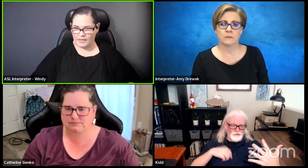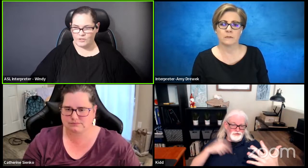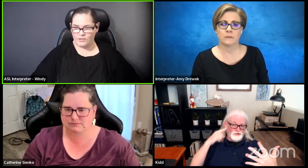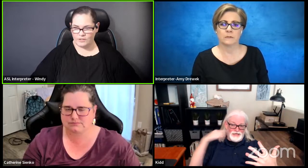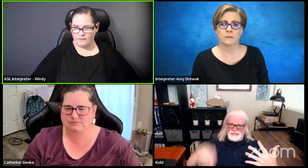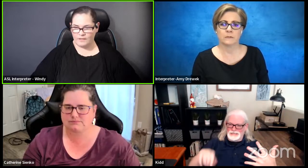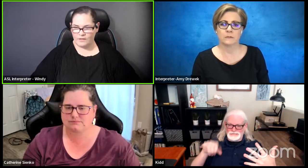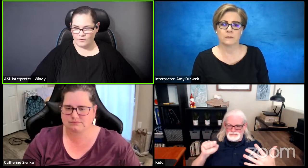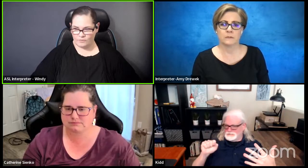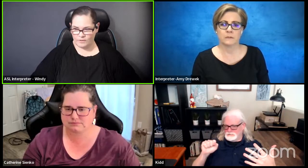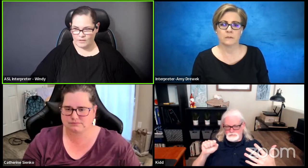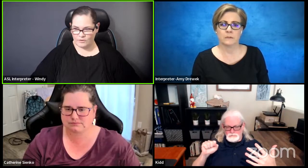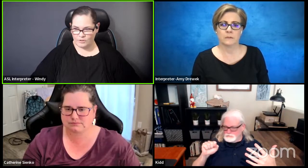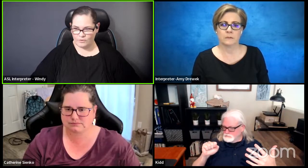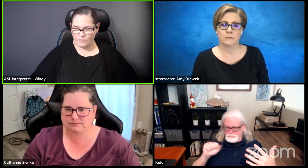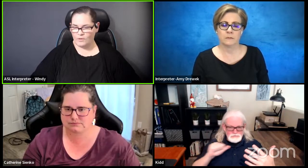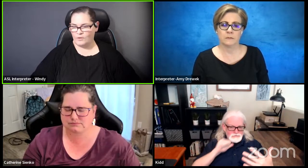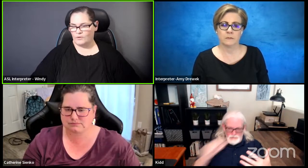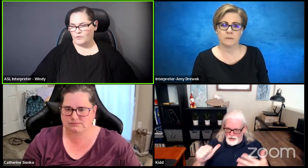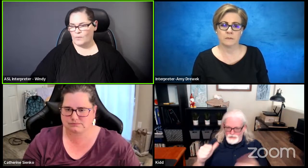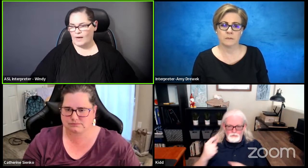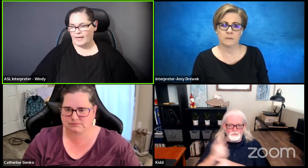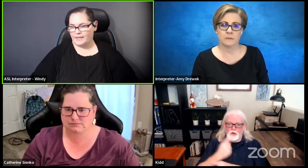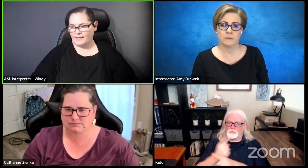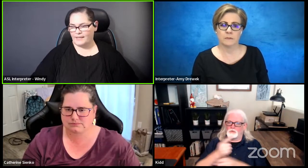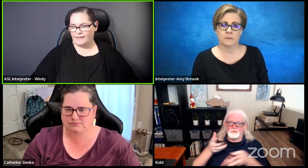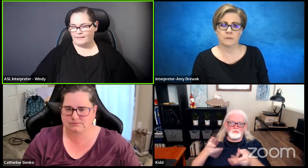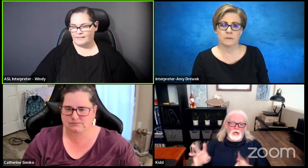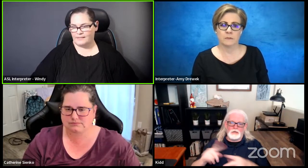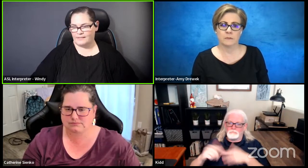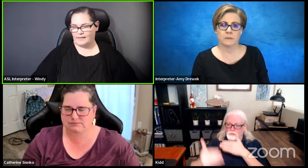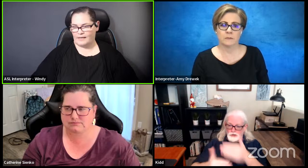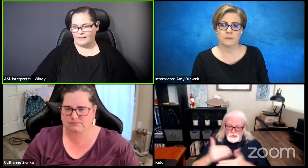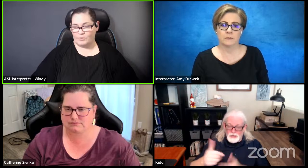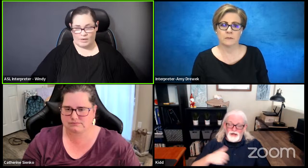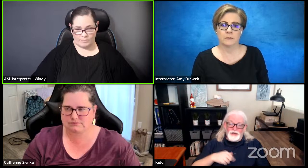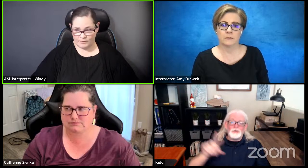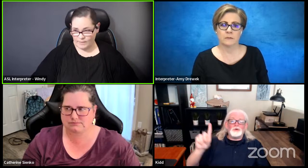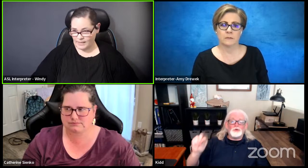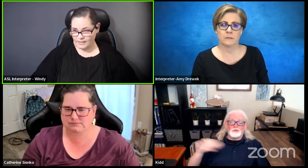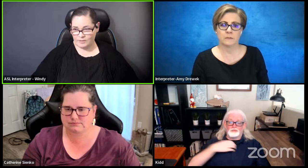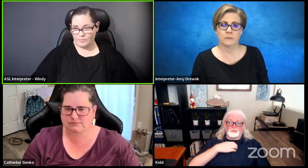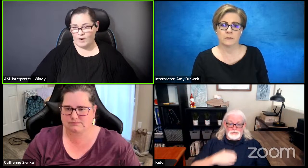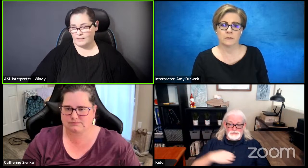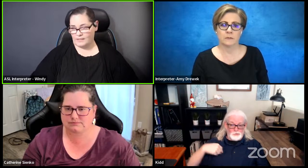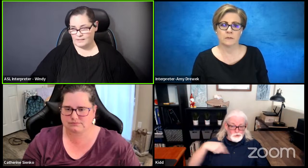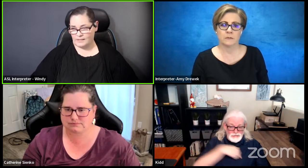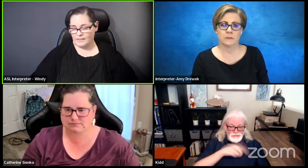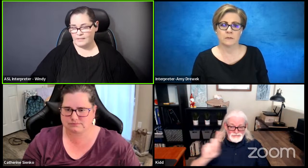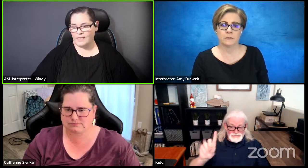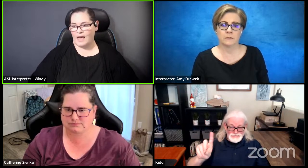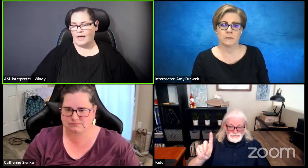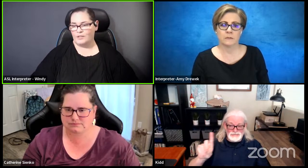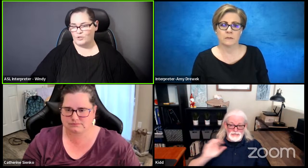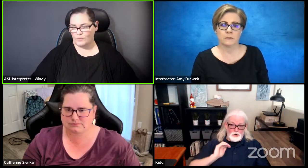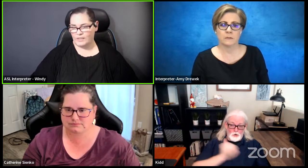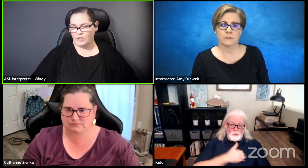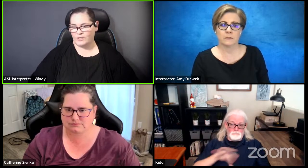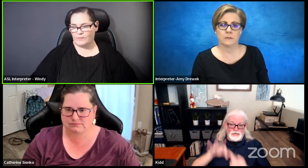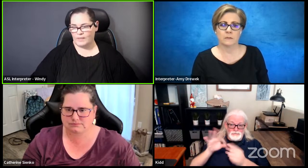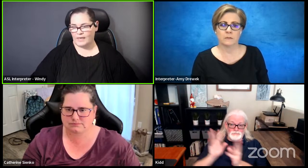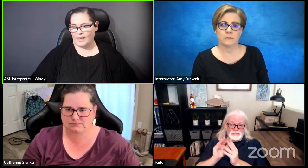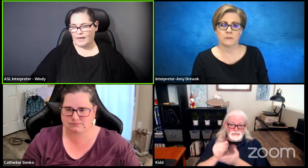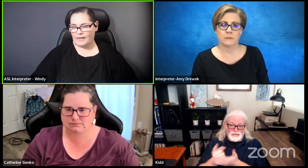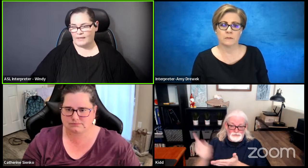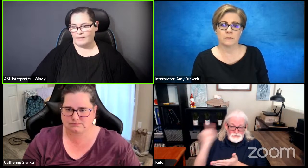the qualifications of the other two. So I think that this is not the proper way to process this. I do